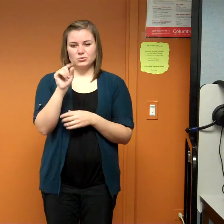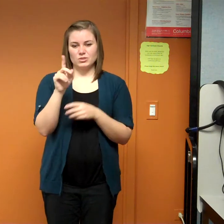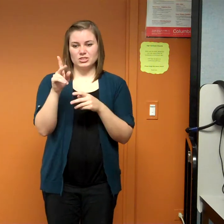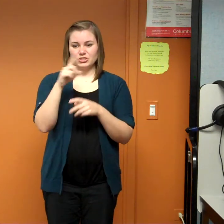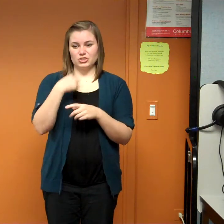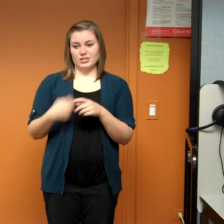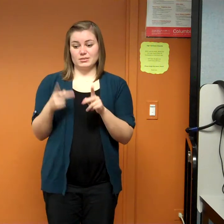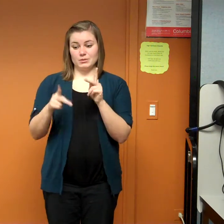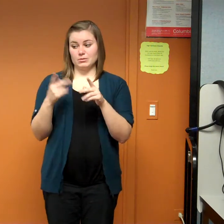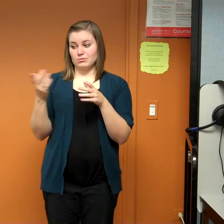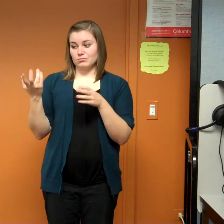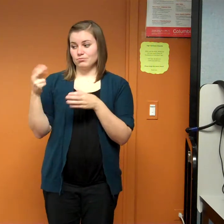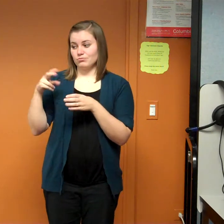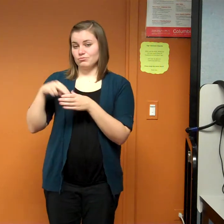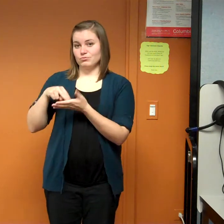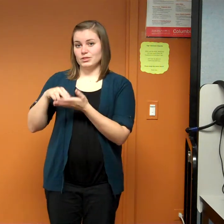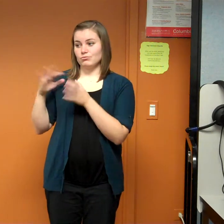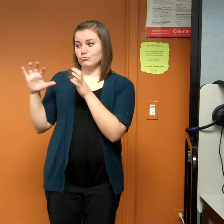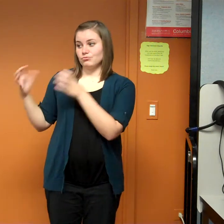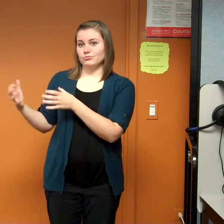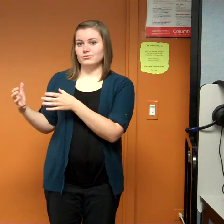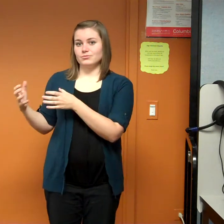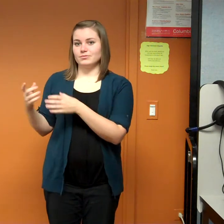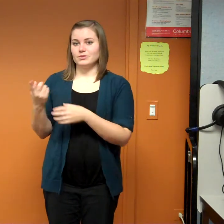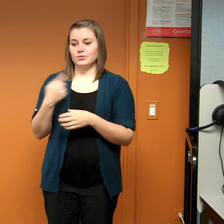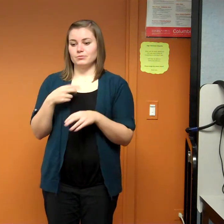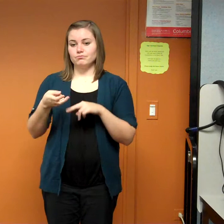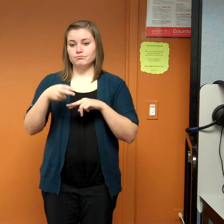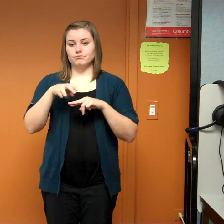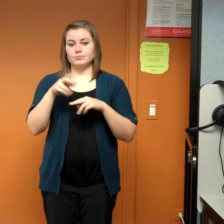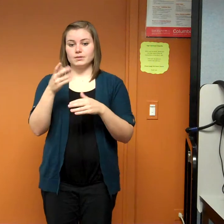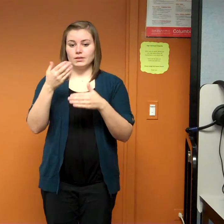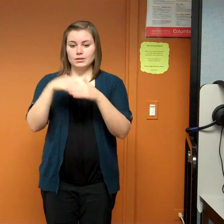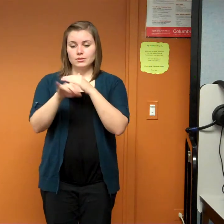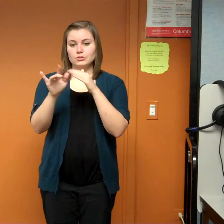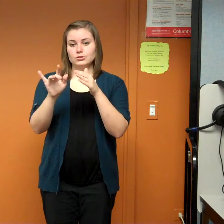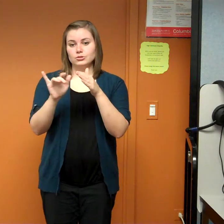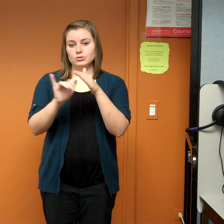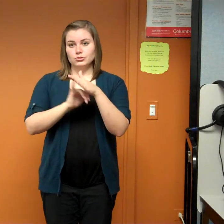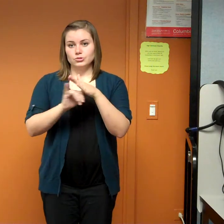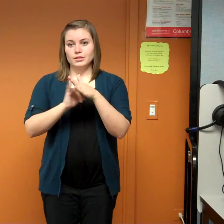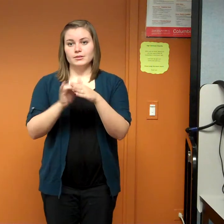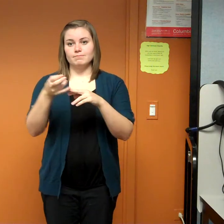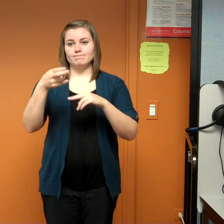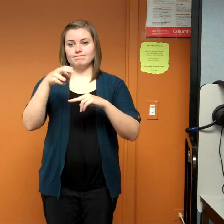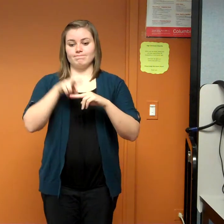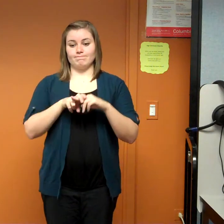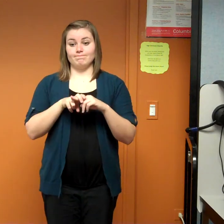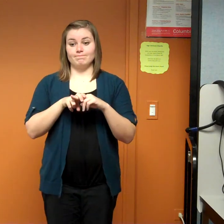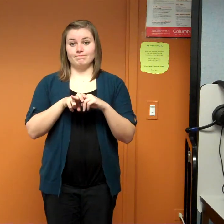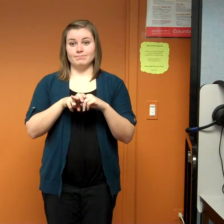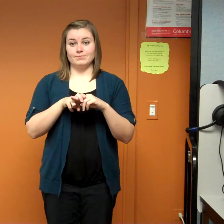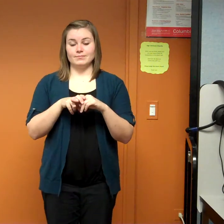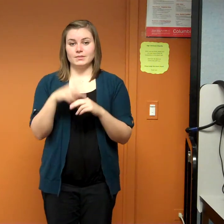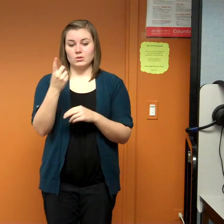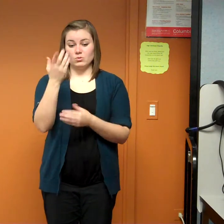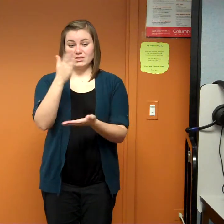train. And we sat on the train, and there was one particular stop where every Chinese person on the train got